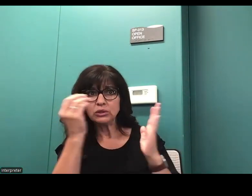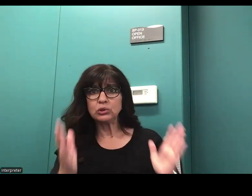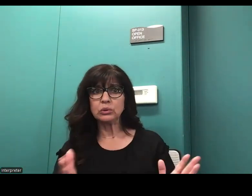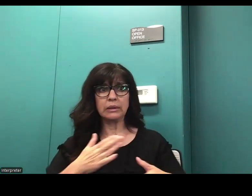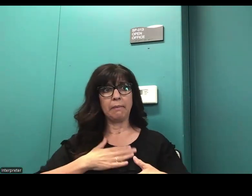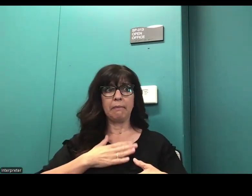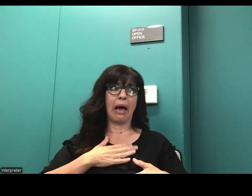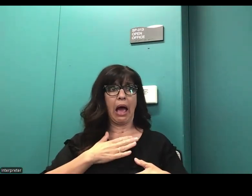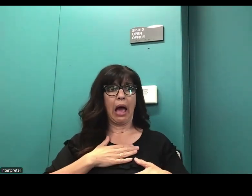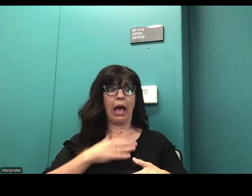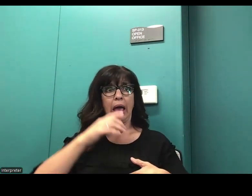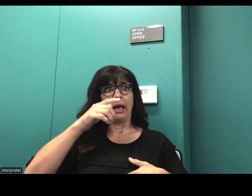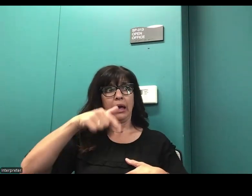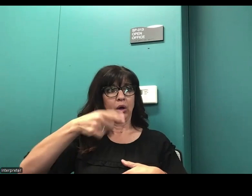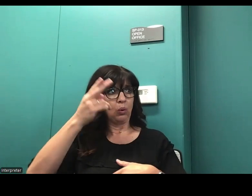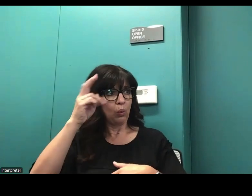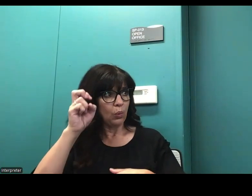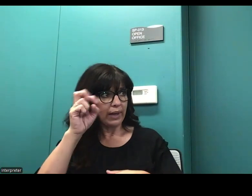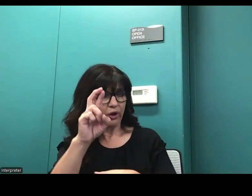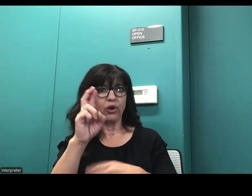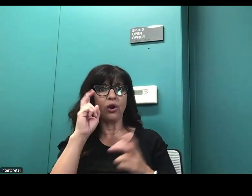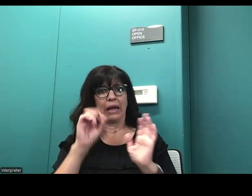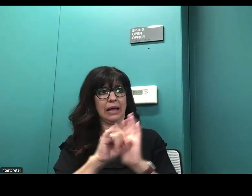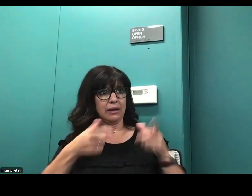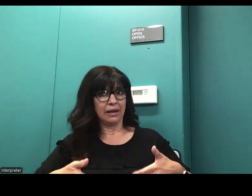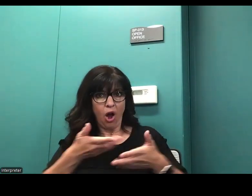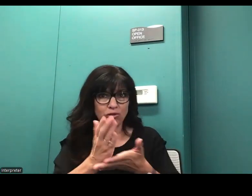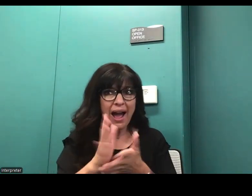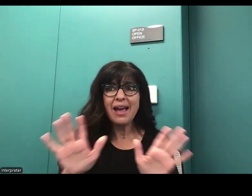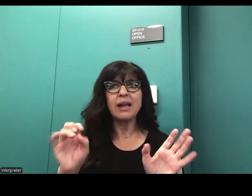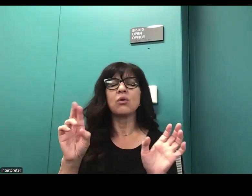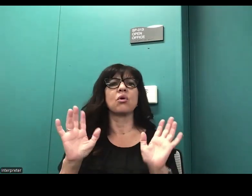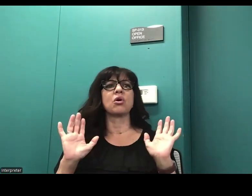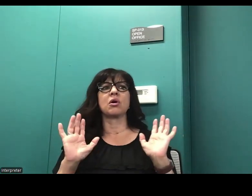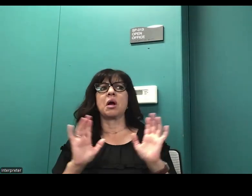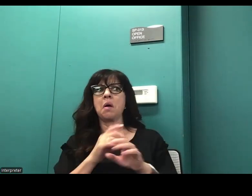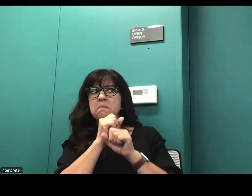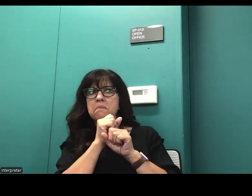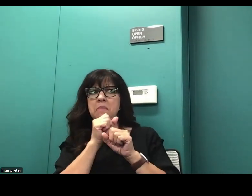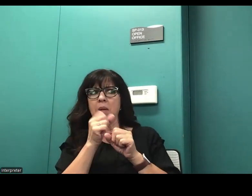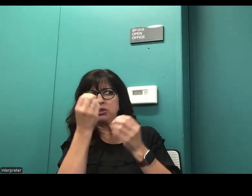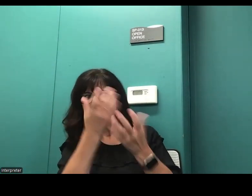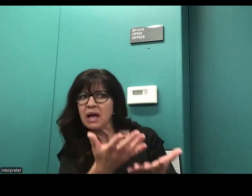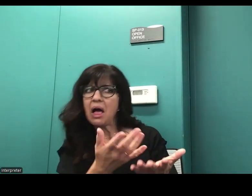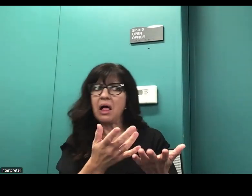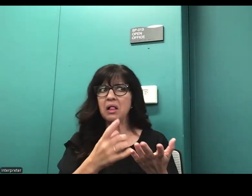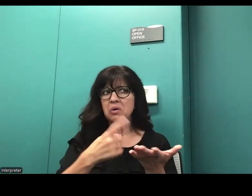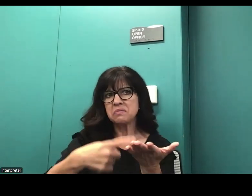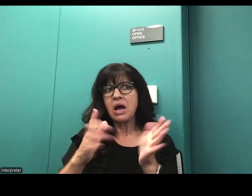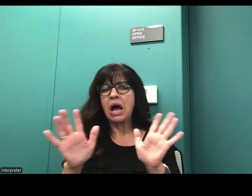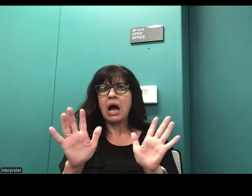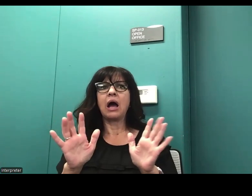my queer identity, is that okay? Is that, how much do I disclose? Like, how much do I talk about